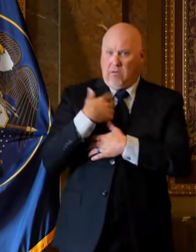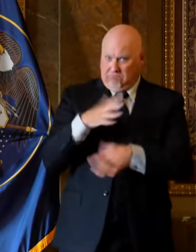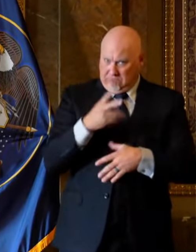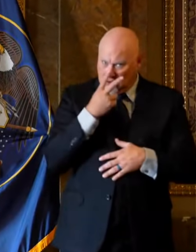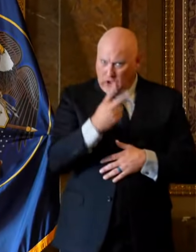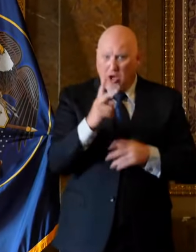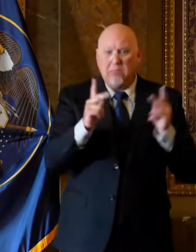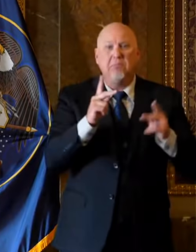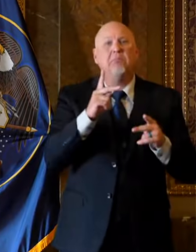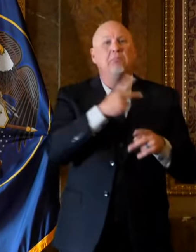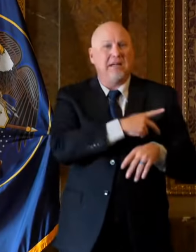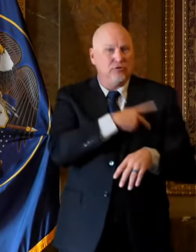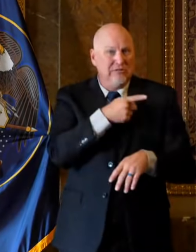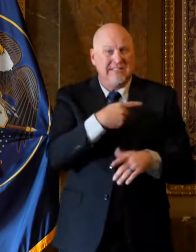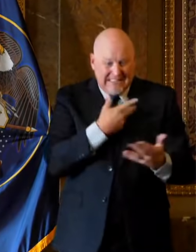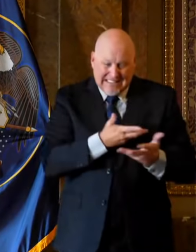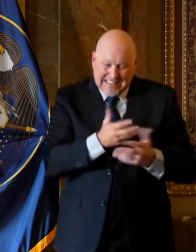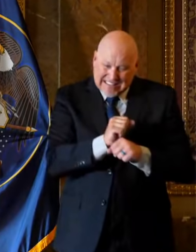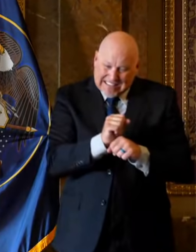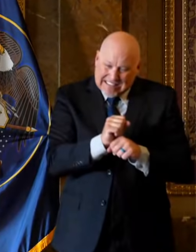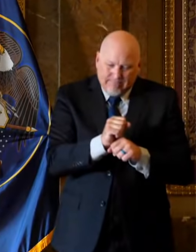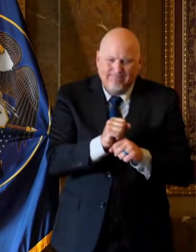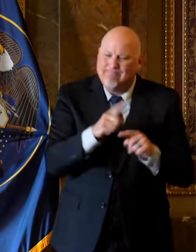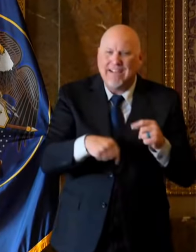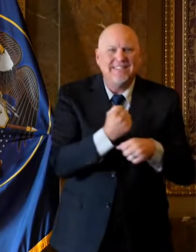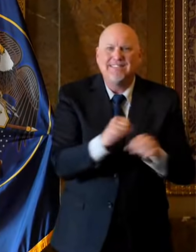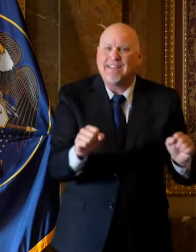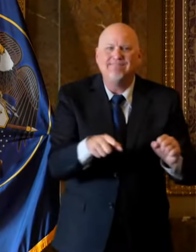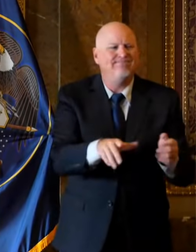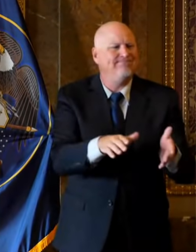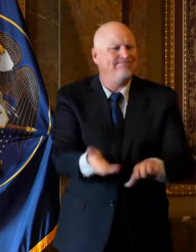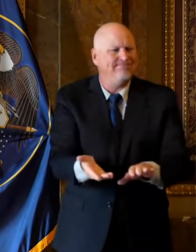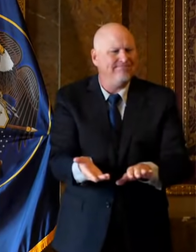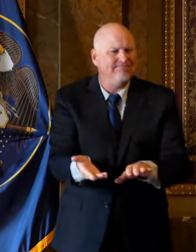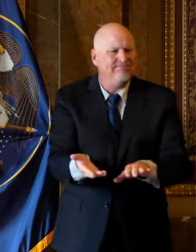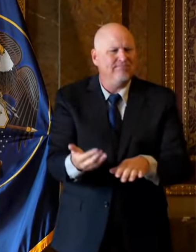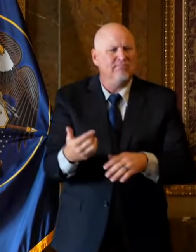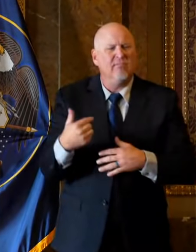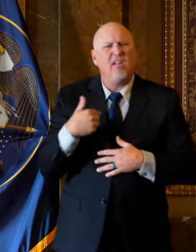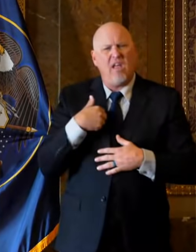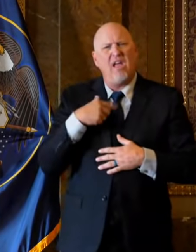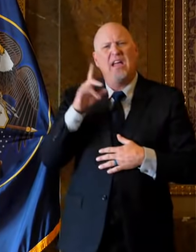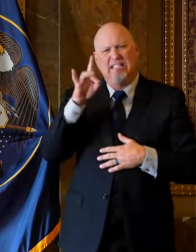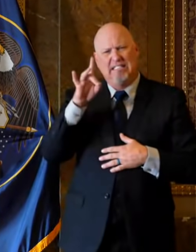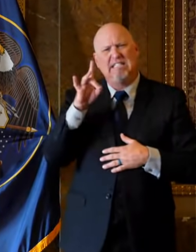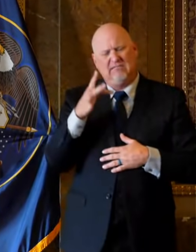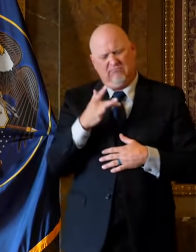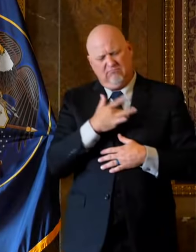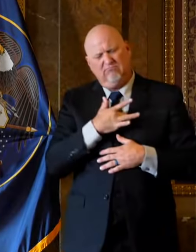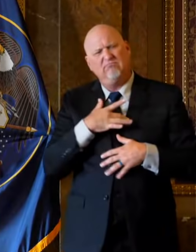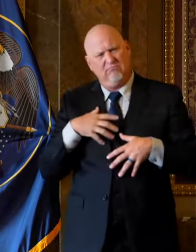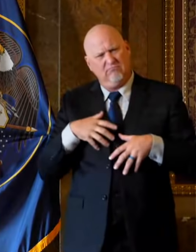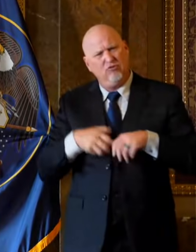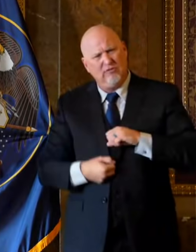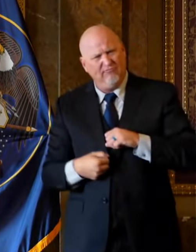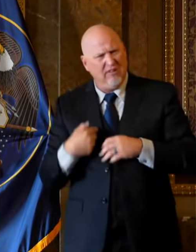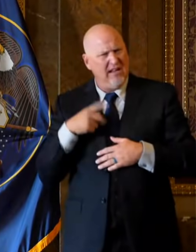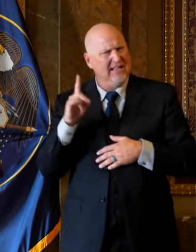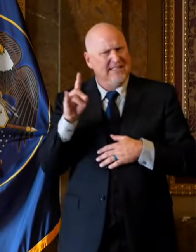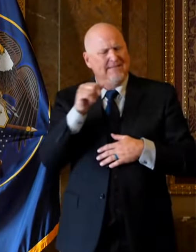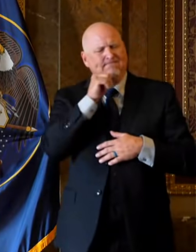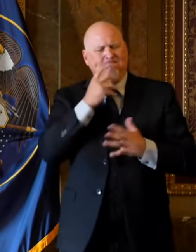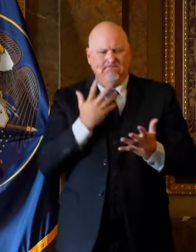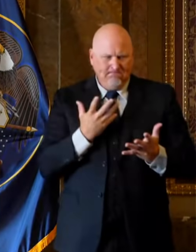withdrawn. Now, we usually get it replenished by big saves that we make, by helping families through extraordinary circumstances and helping